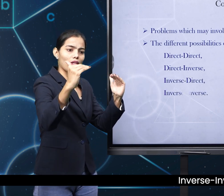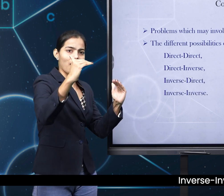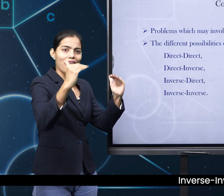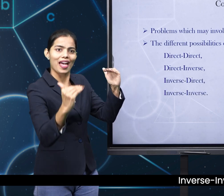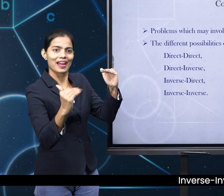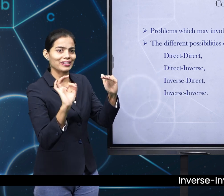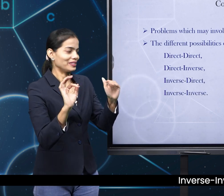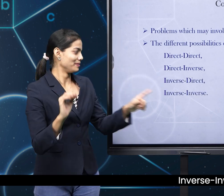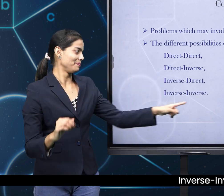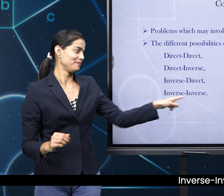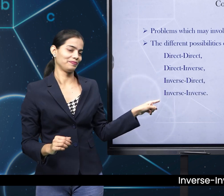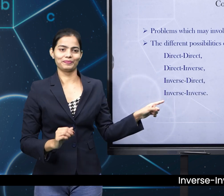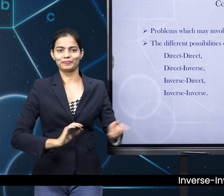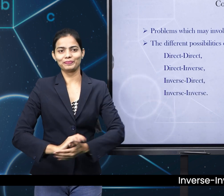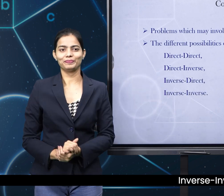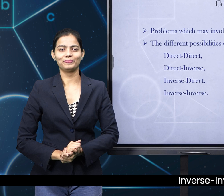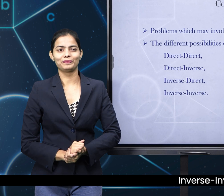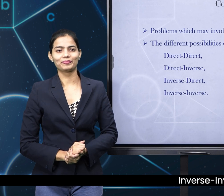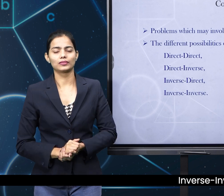inverse-inverse.